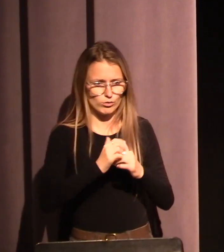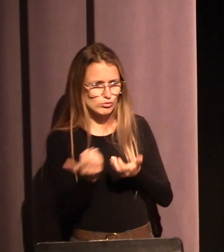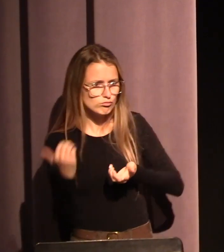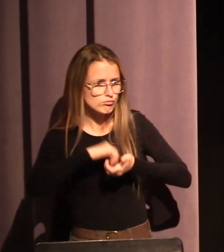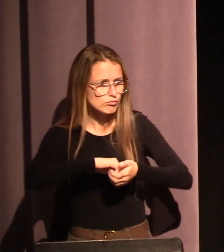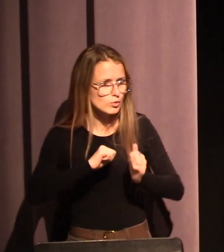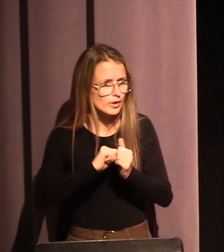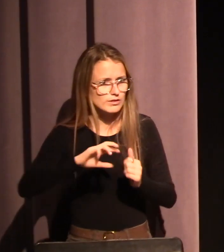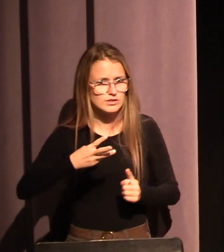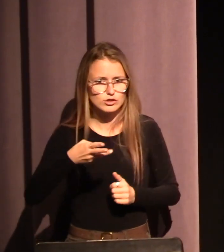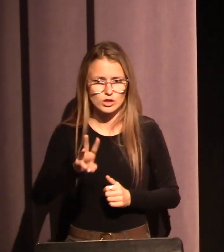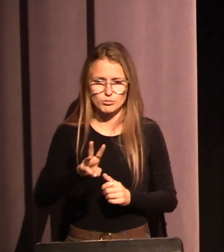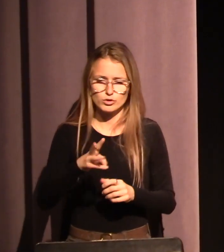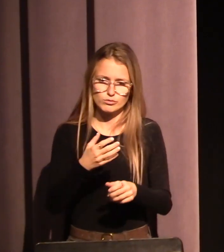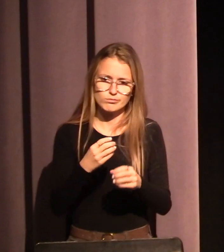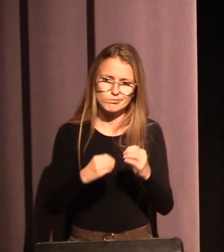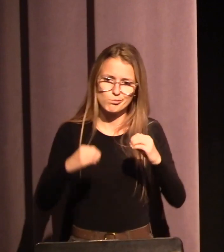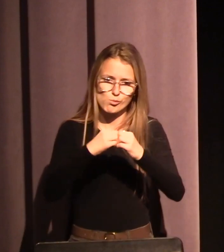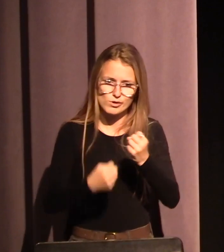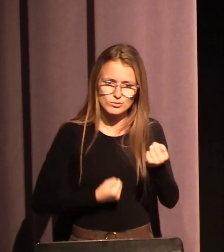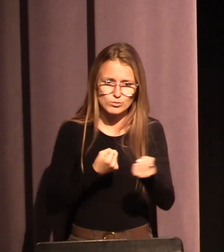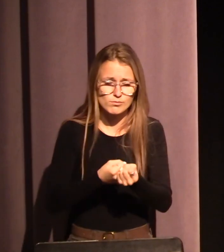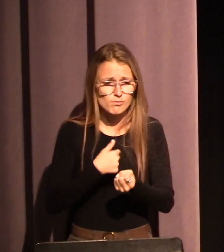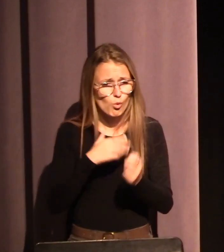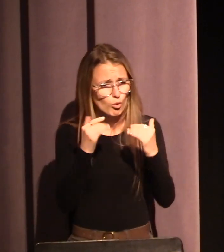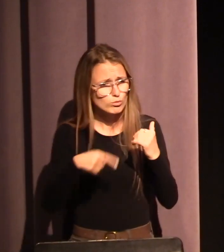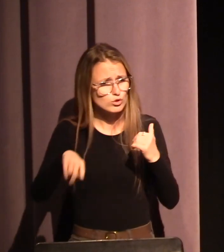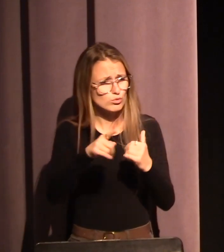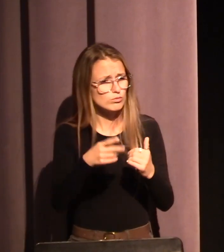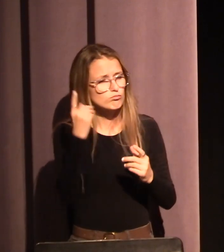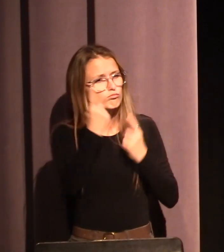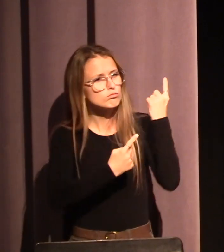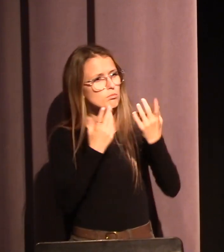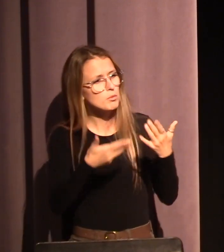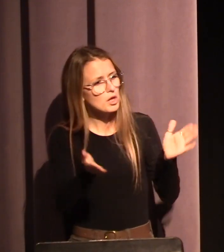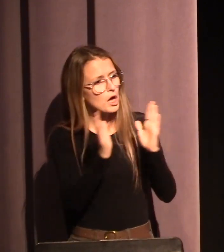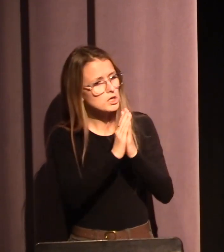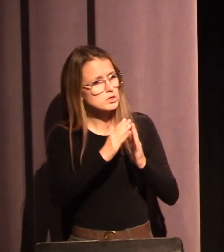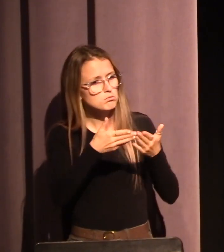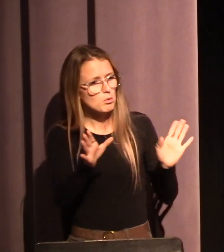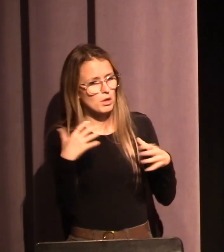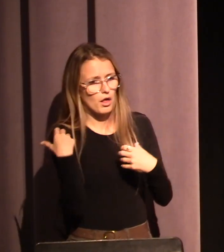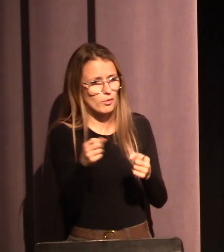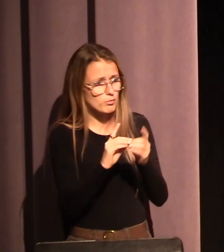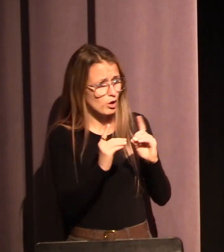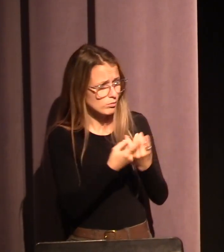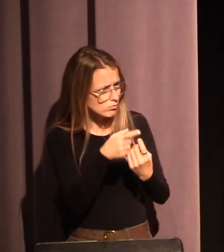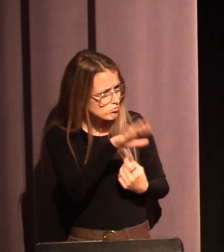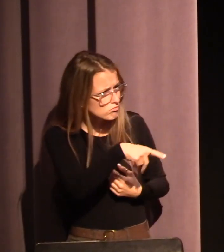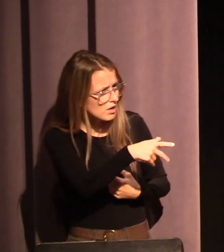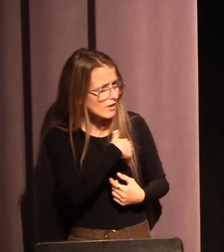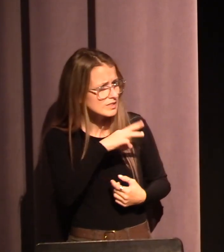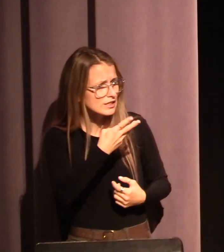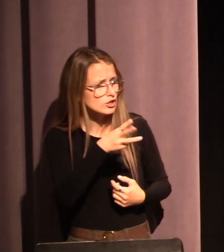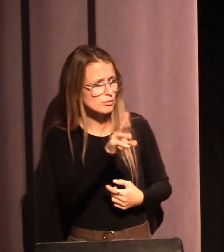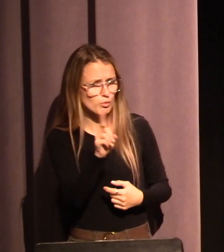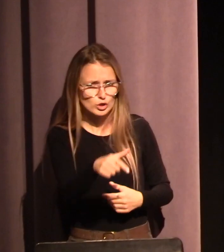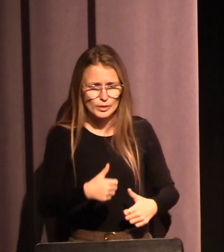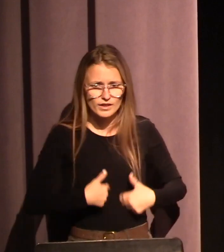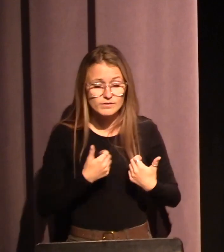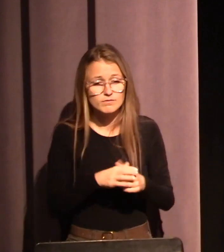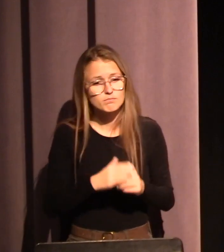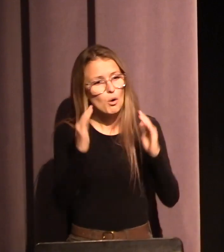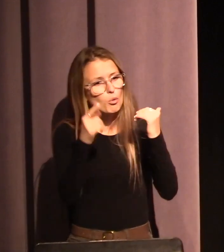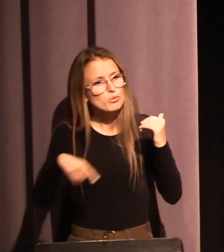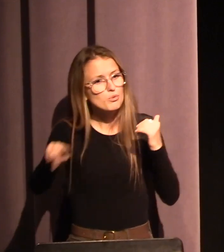support. I hope you'll think about asking your public health department if they have CHWs where you live. I also hope that